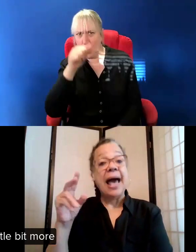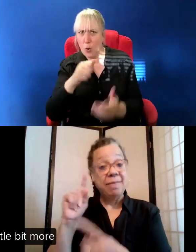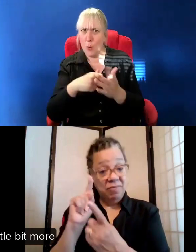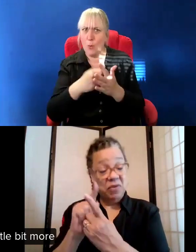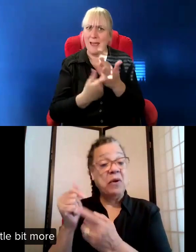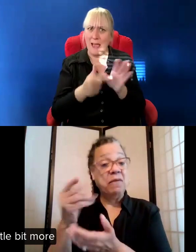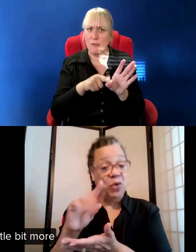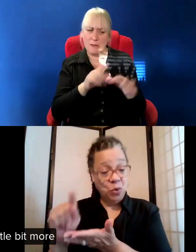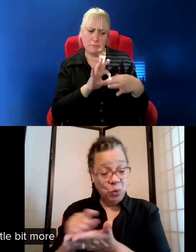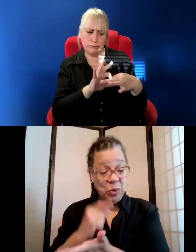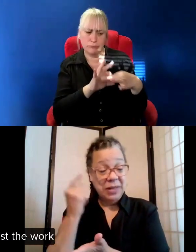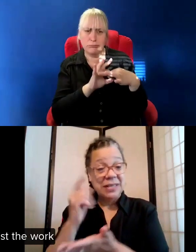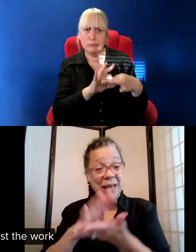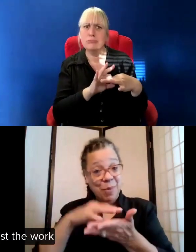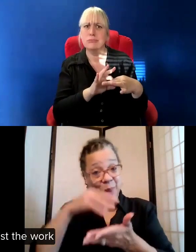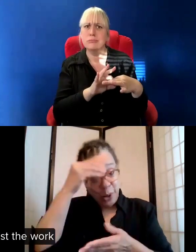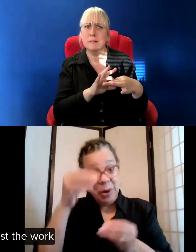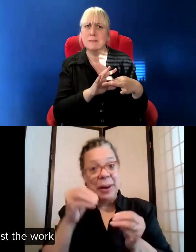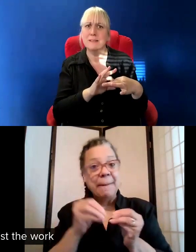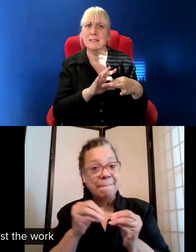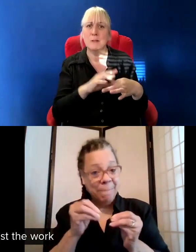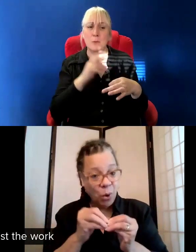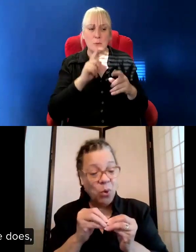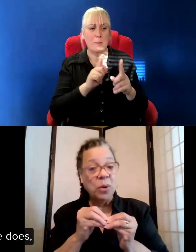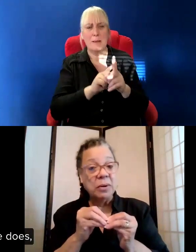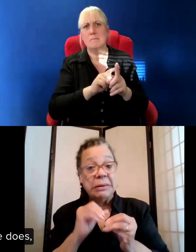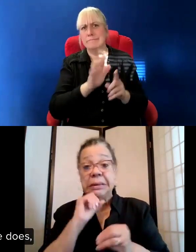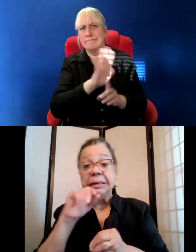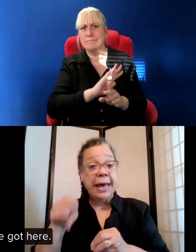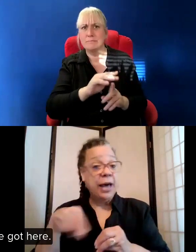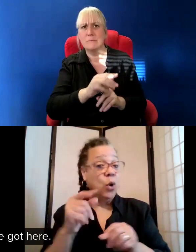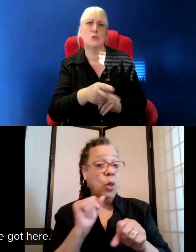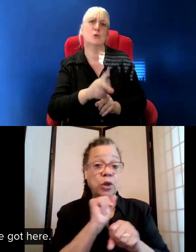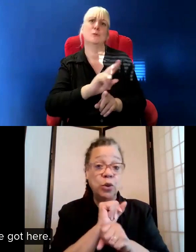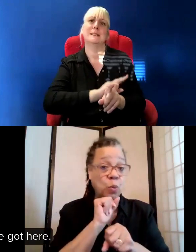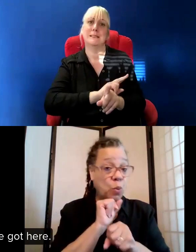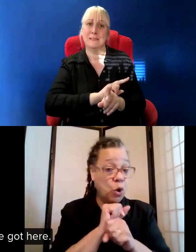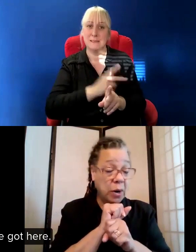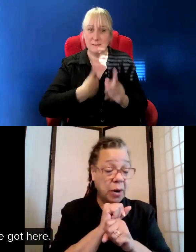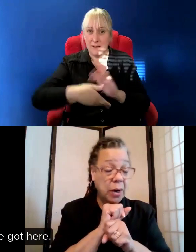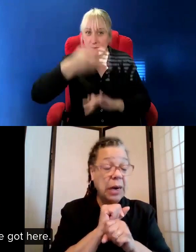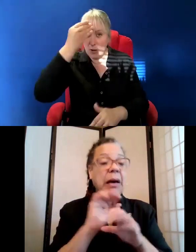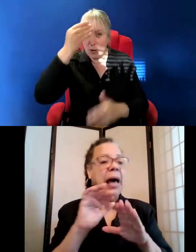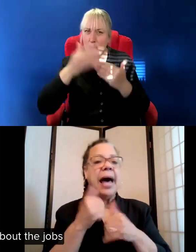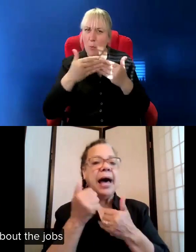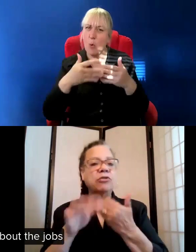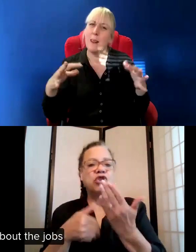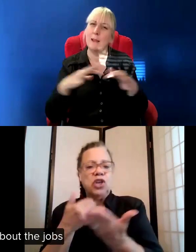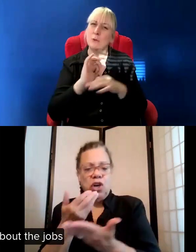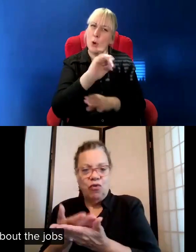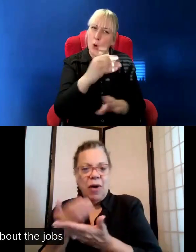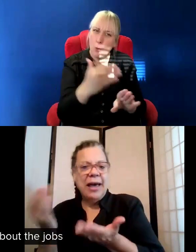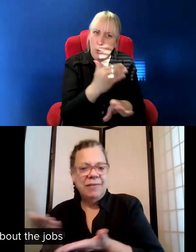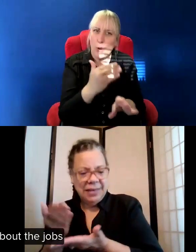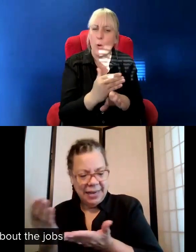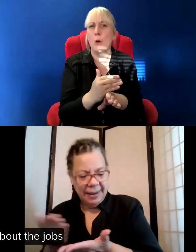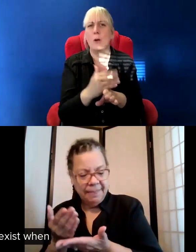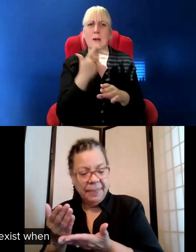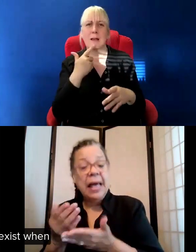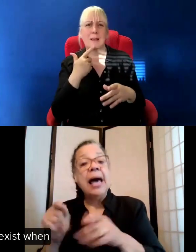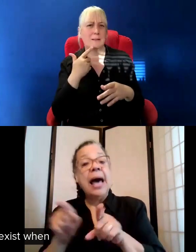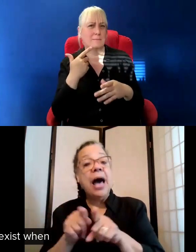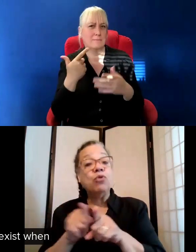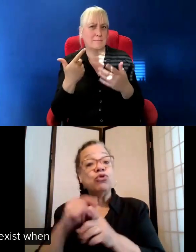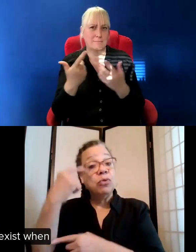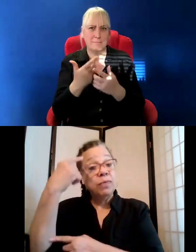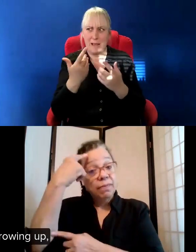and learning a little bit more about not just the work that she does, but how she got here. I often think about the jobs that